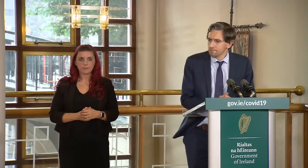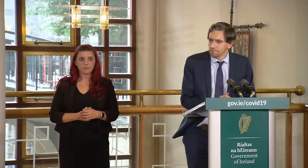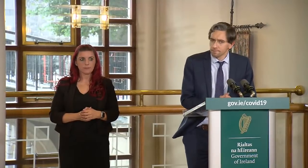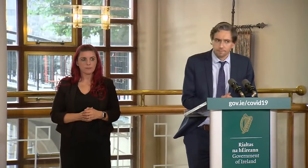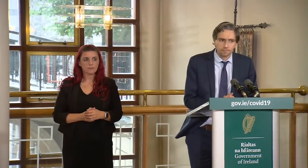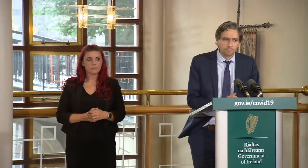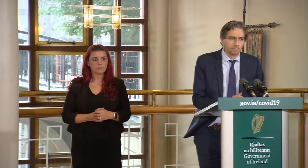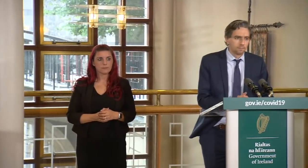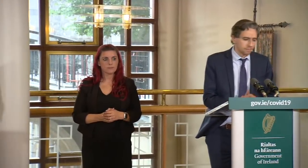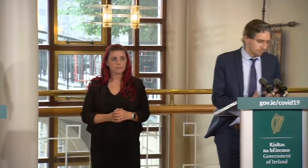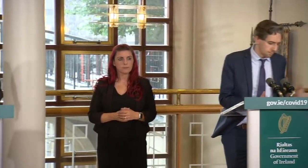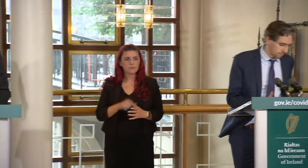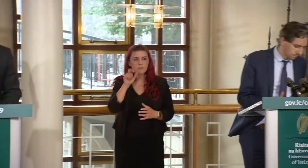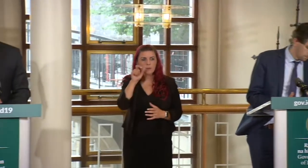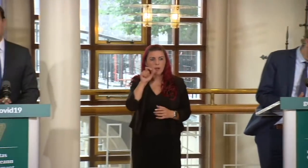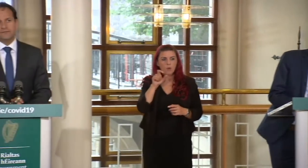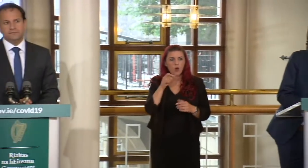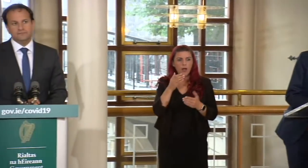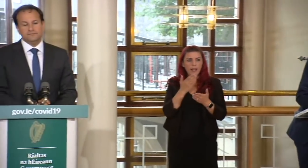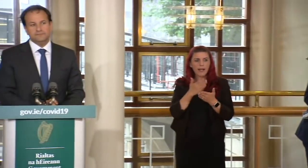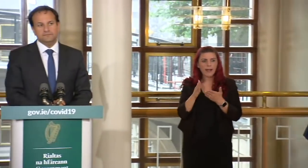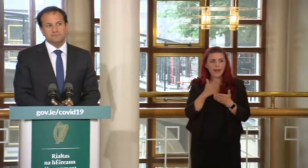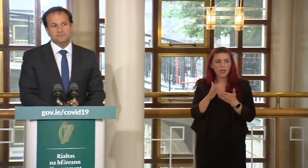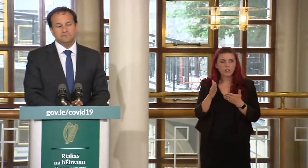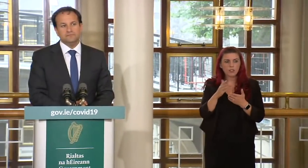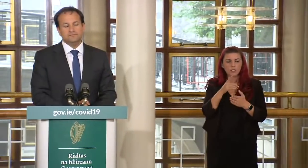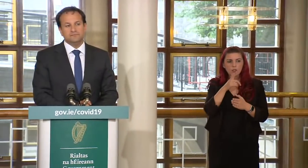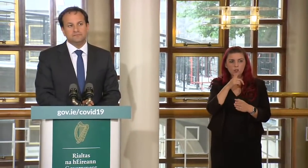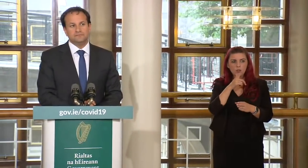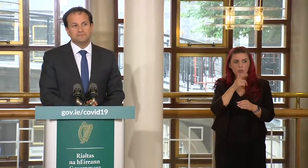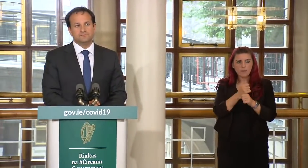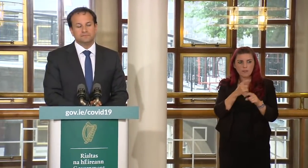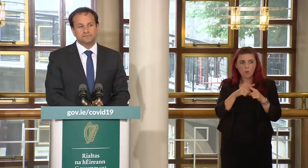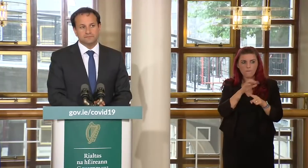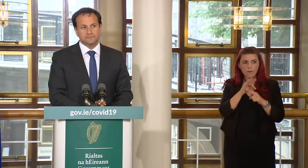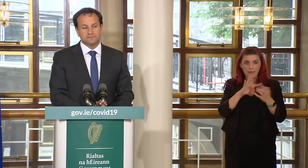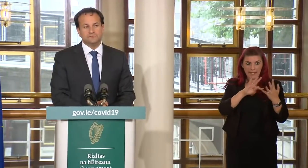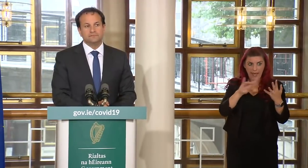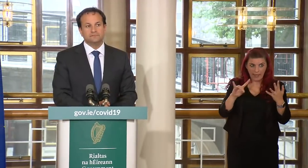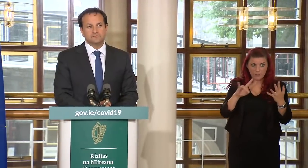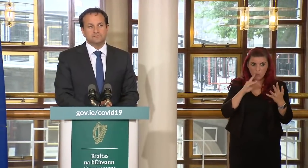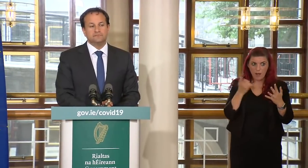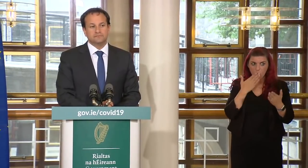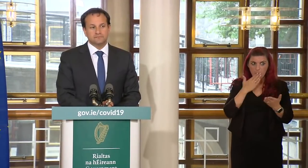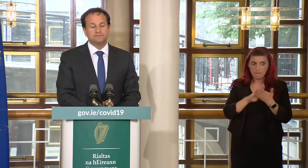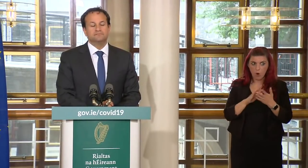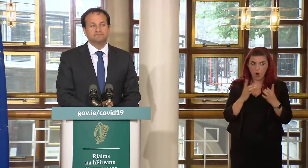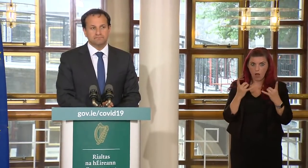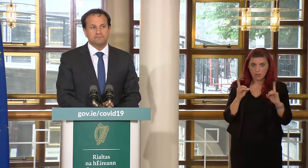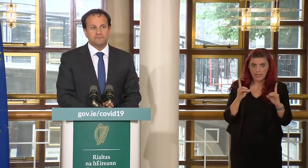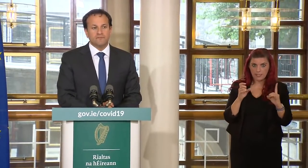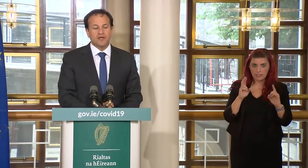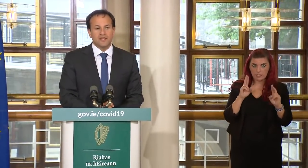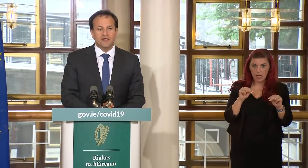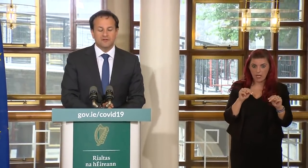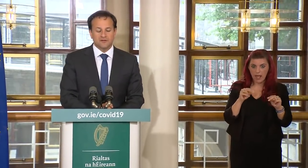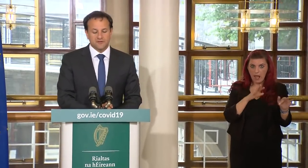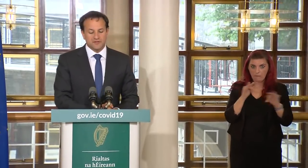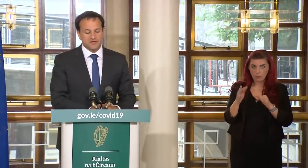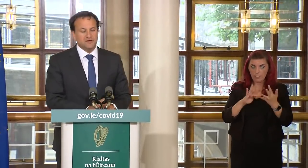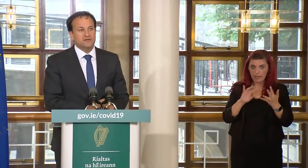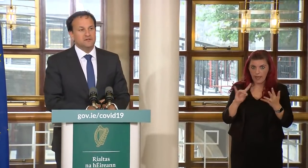Just for a bit more clarity on Gavin's question, there isn't going to be a list until the 9th, so anyone booking their holidays possibly shouldn't do so until then. Is that correct?